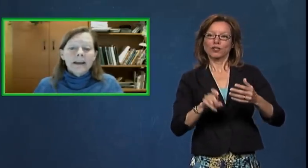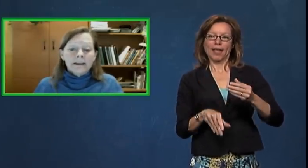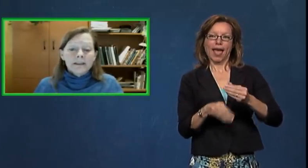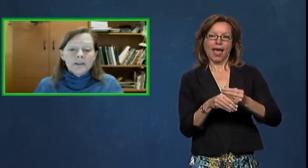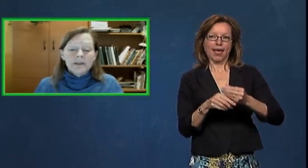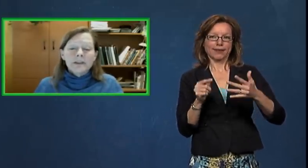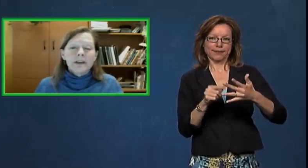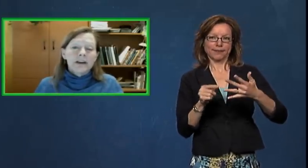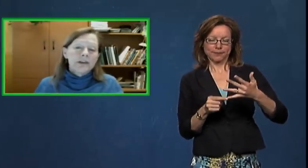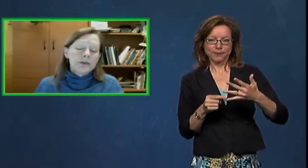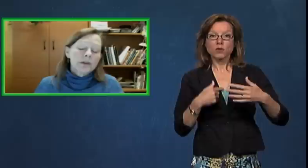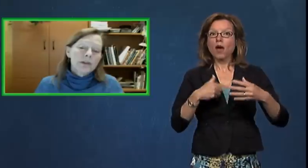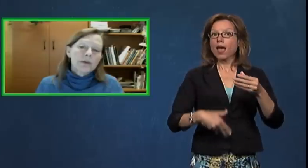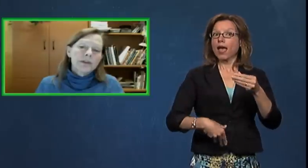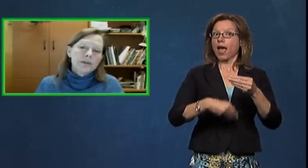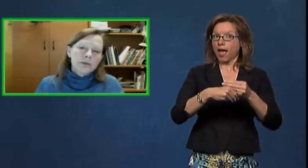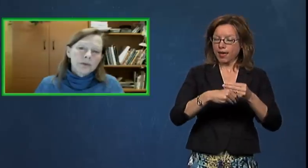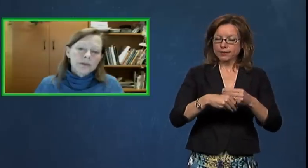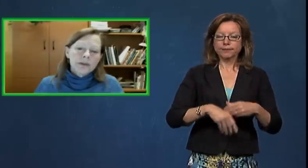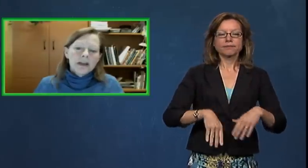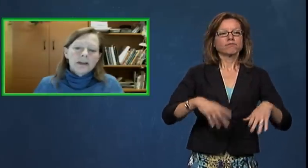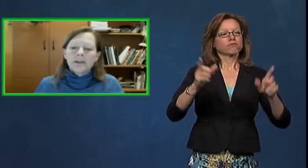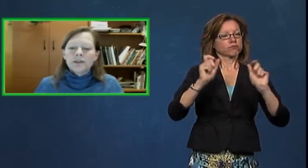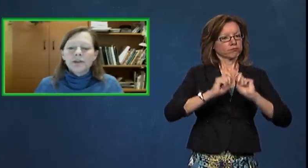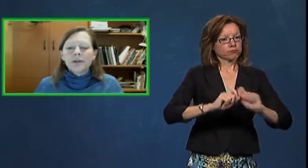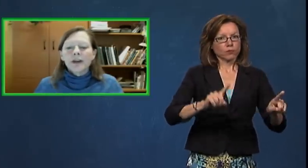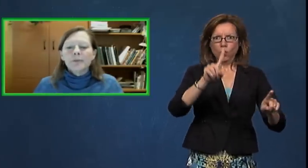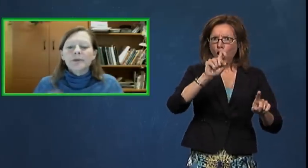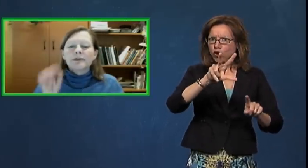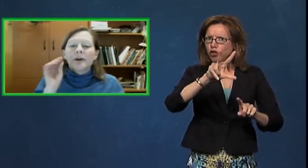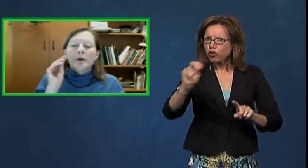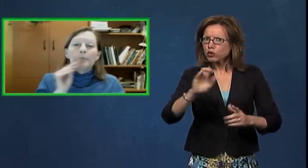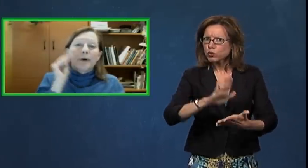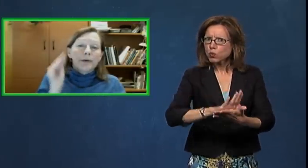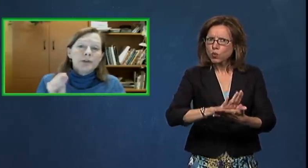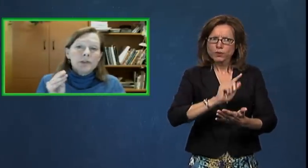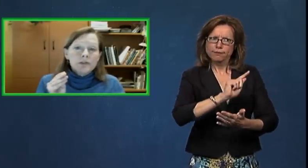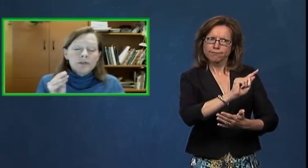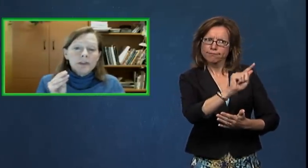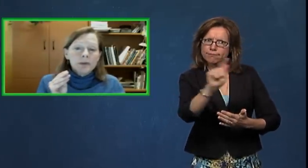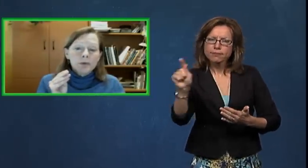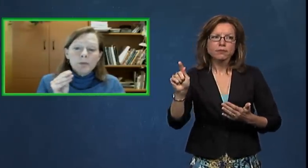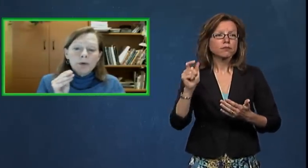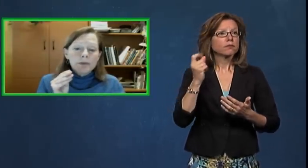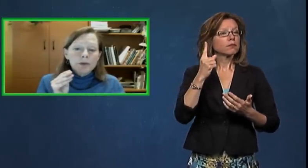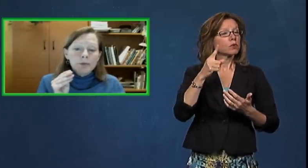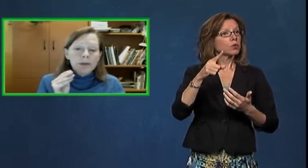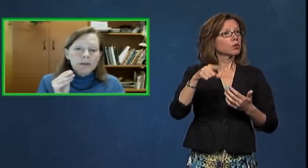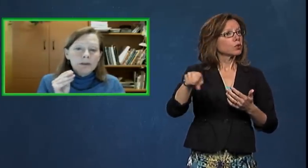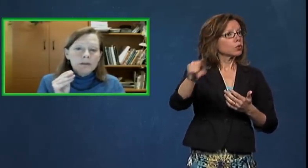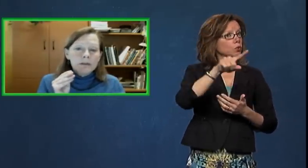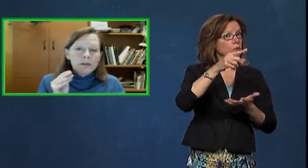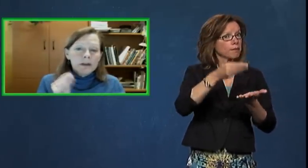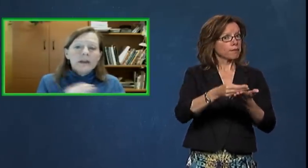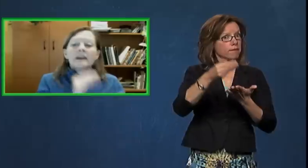I asked these 130 schools, does your campus purchase video remote